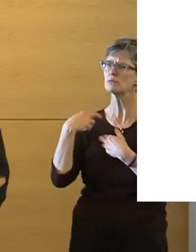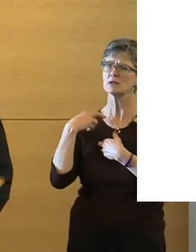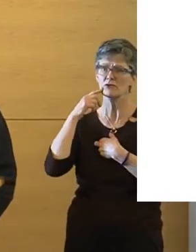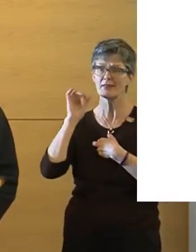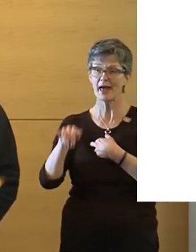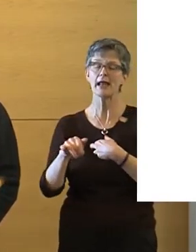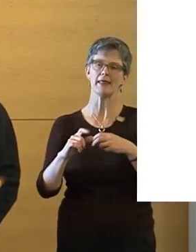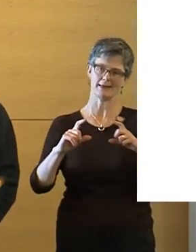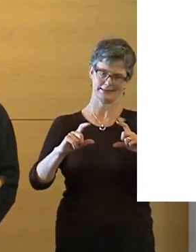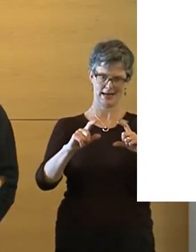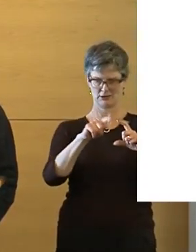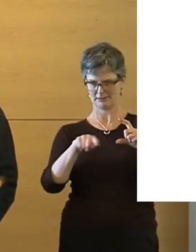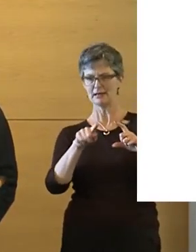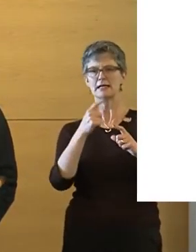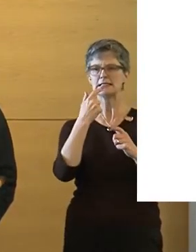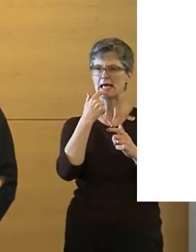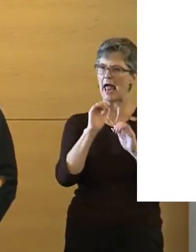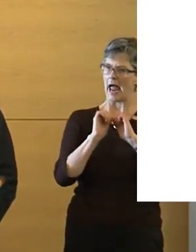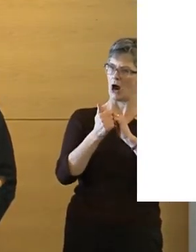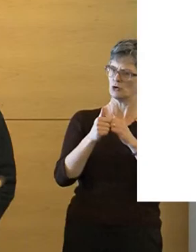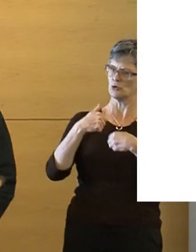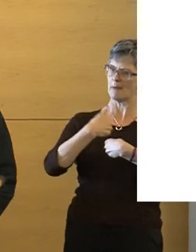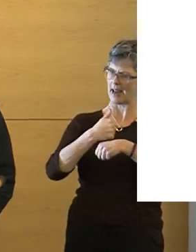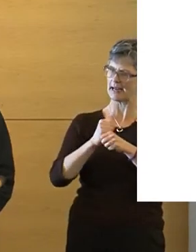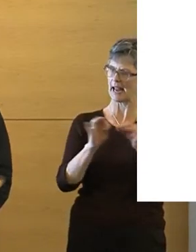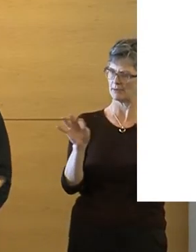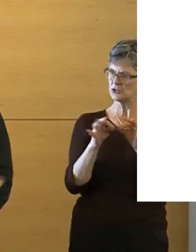this, accessible.